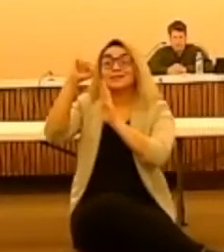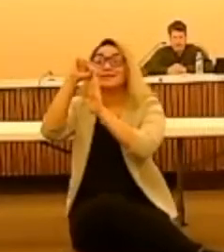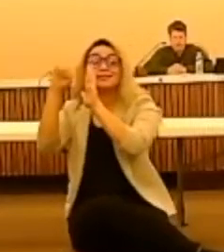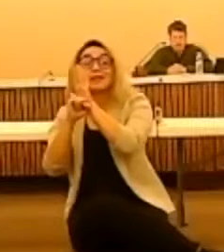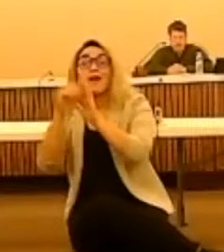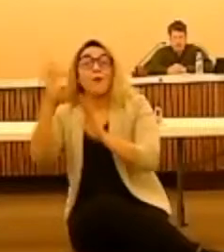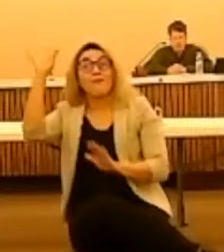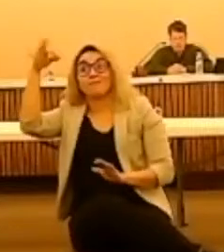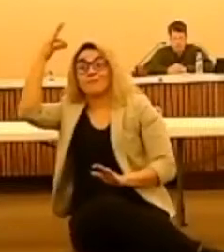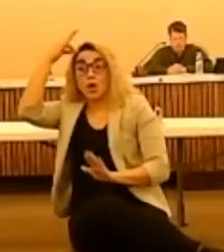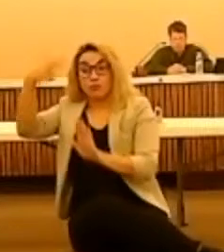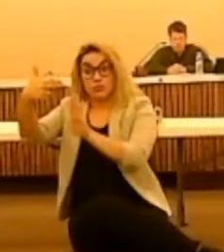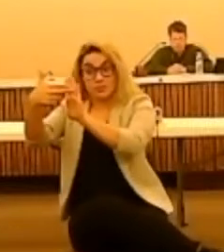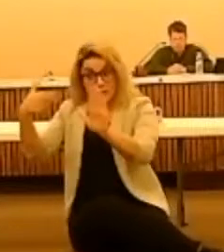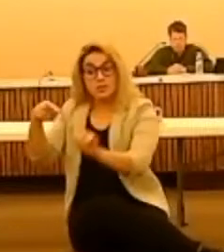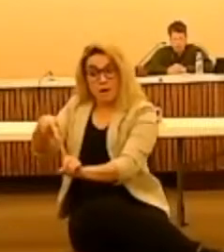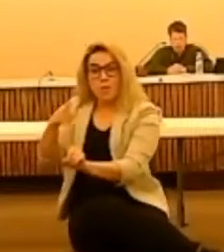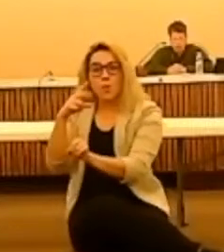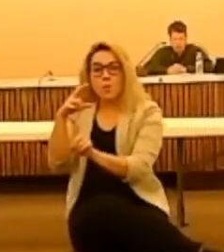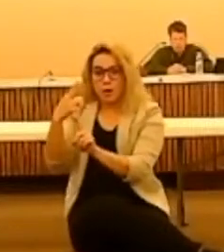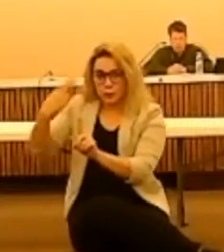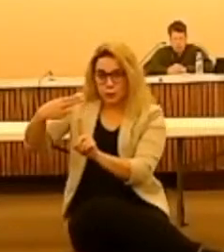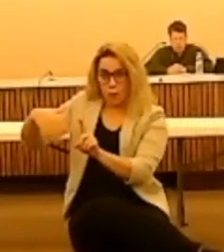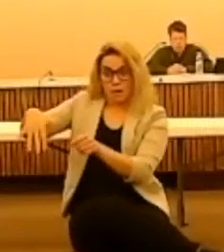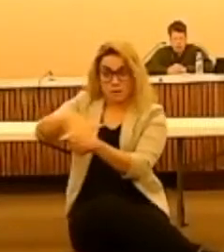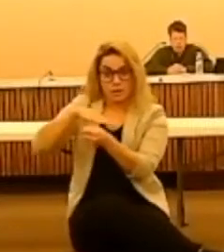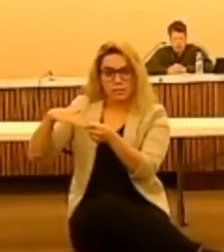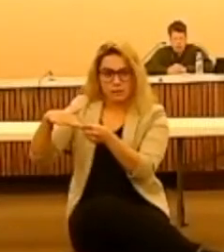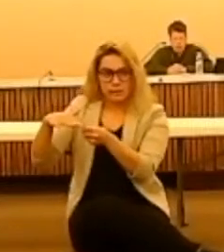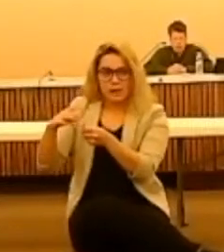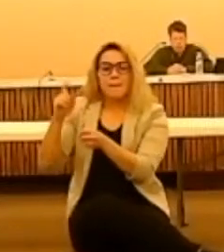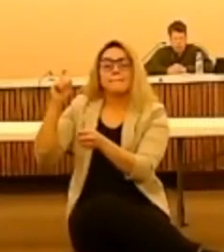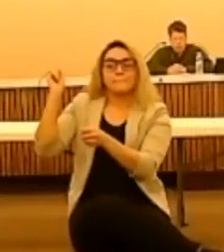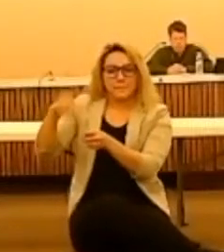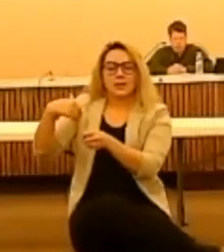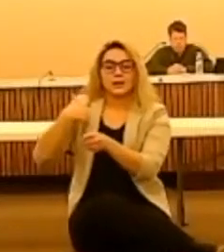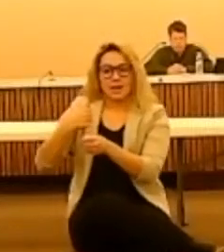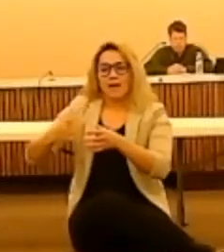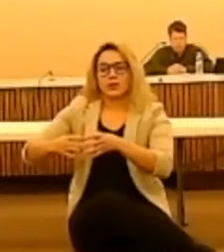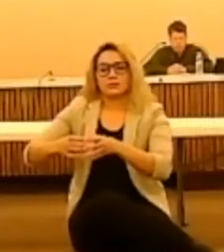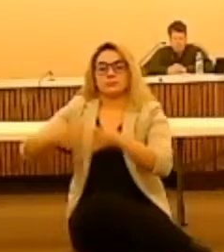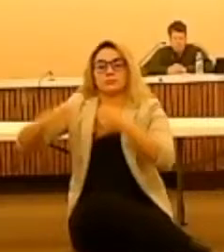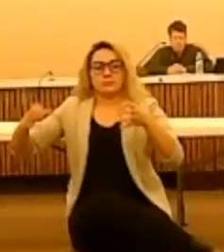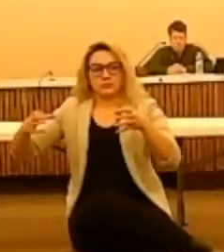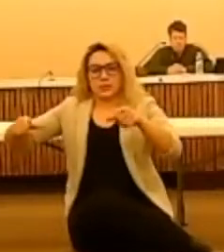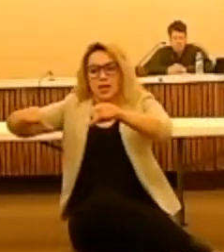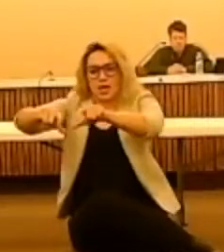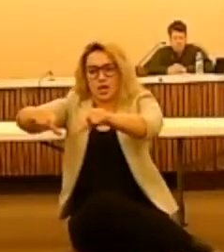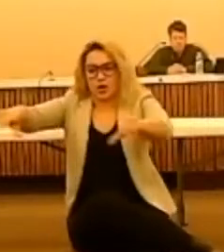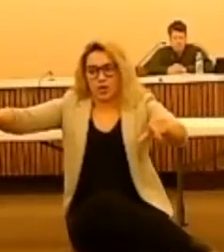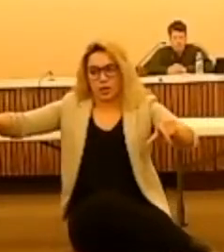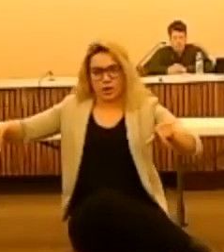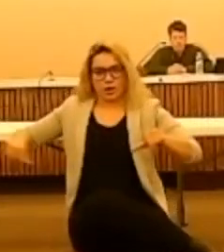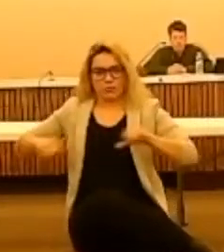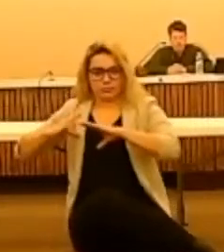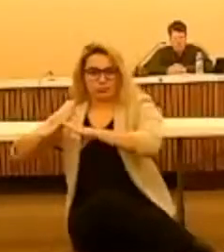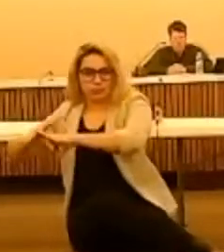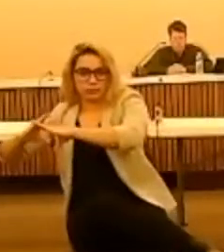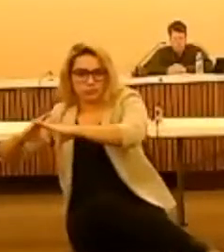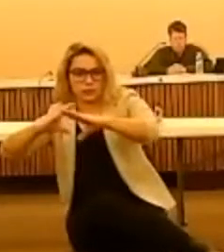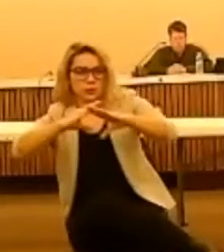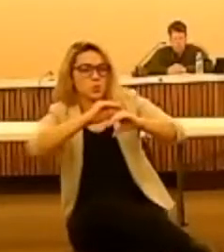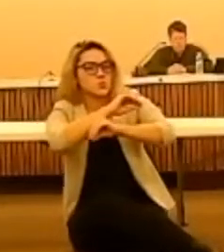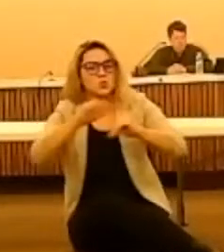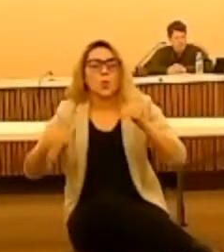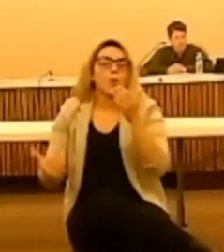or federal registry, would enjoy additional protection for new